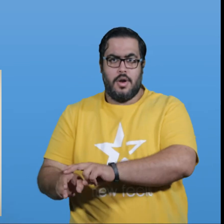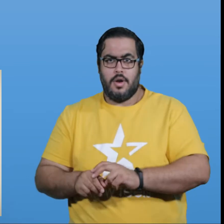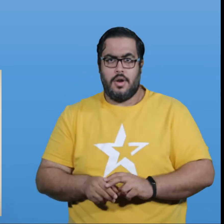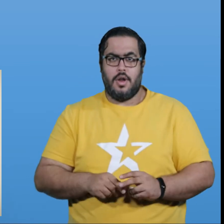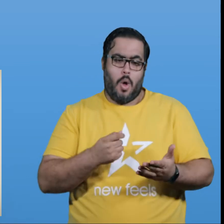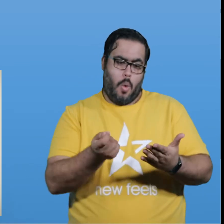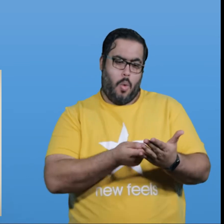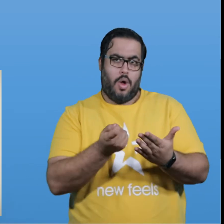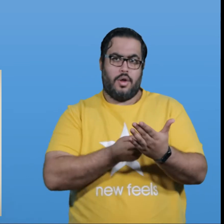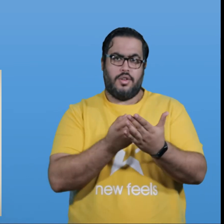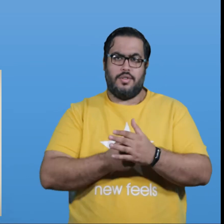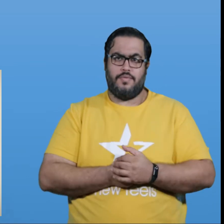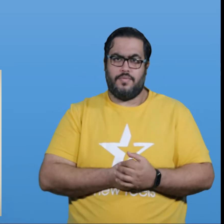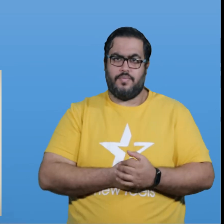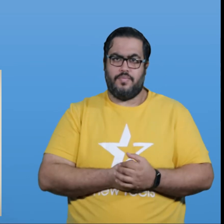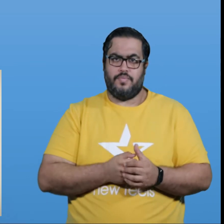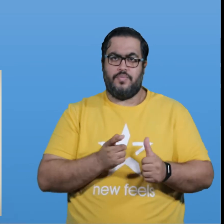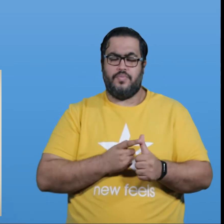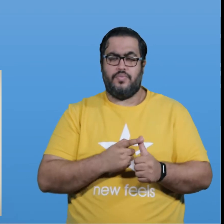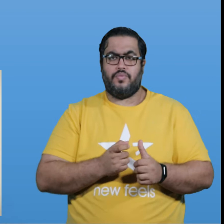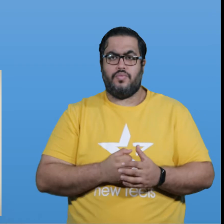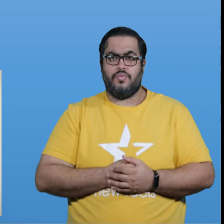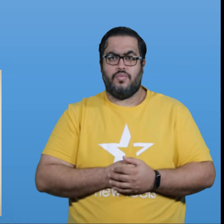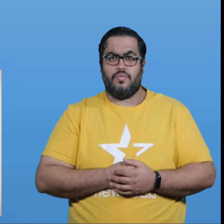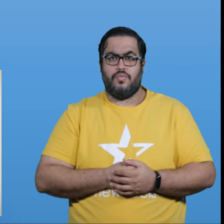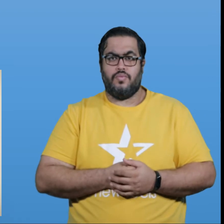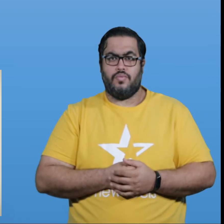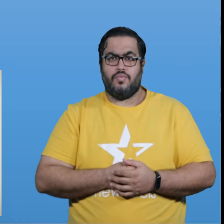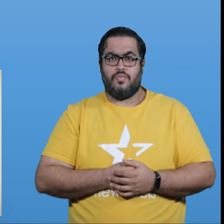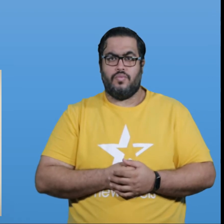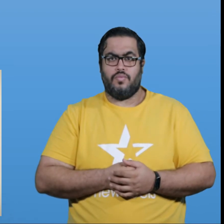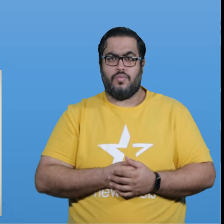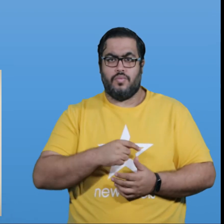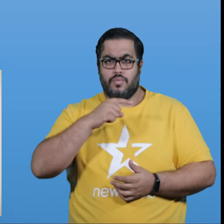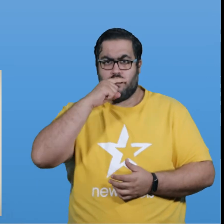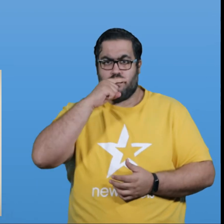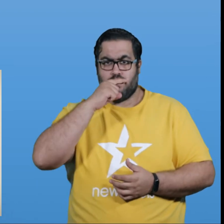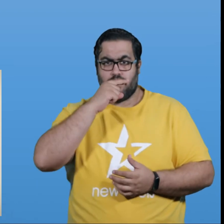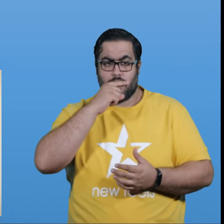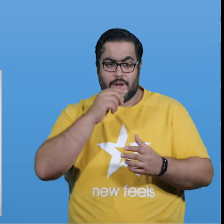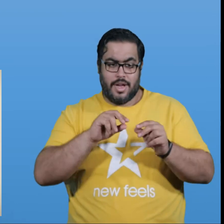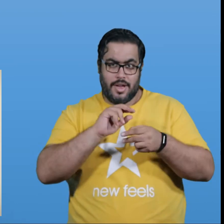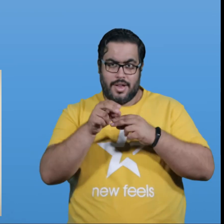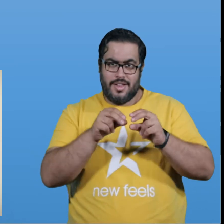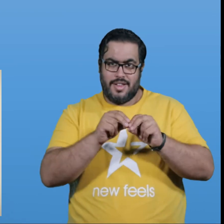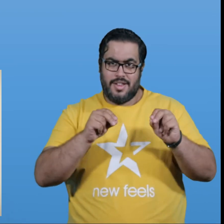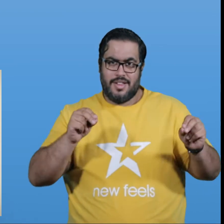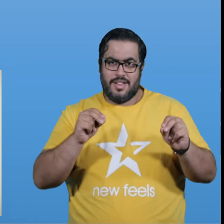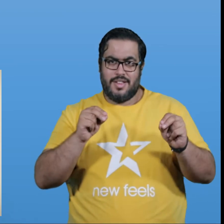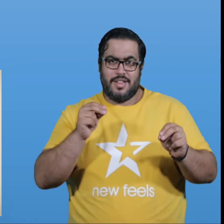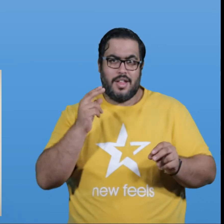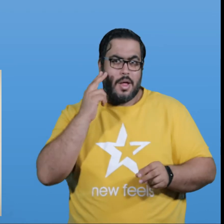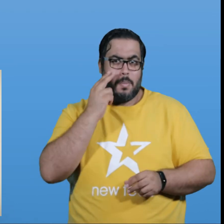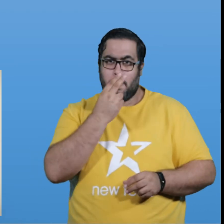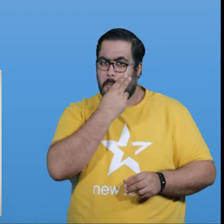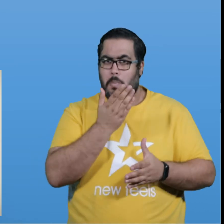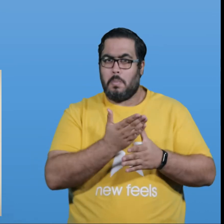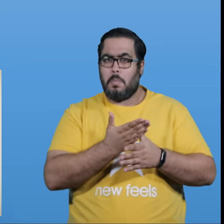room. Now, a tip when it comes to the vocabulary tasks that could help you is the following. Always look